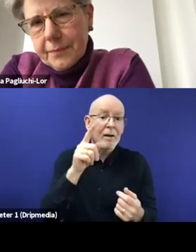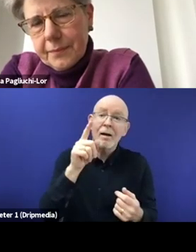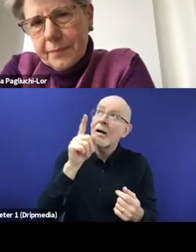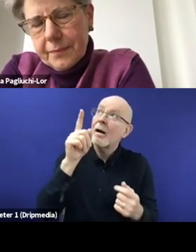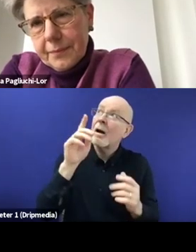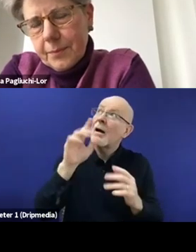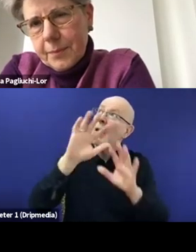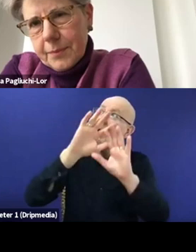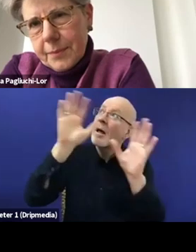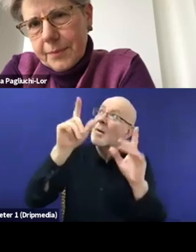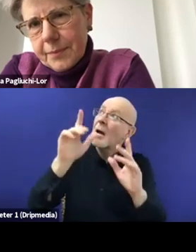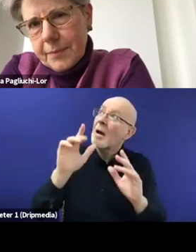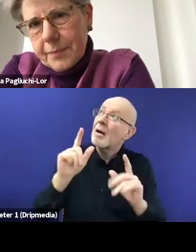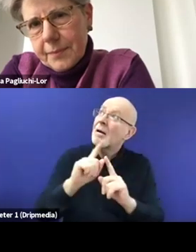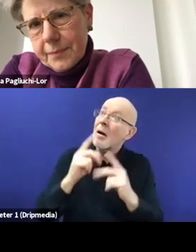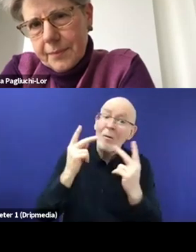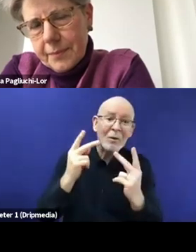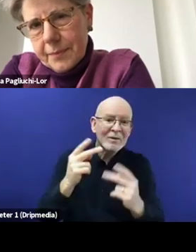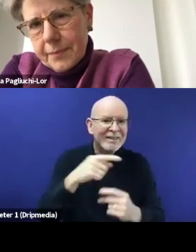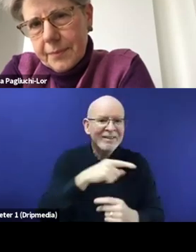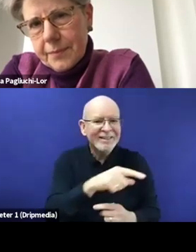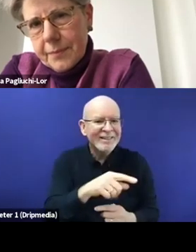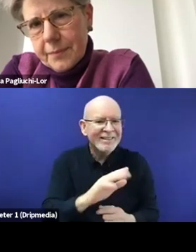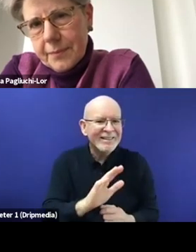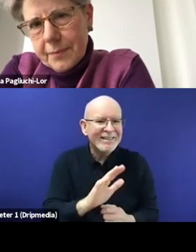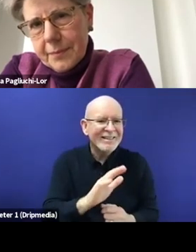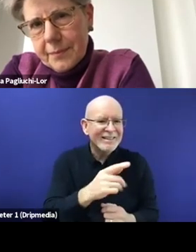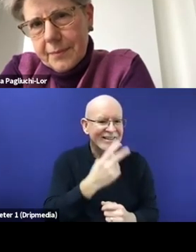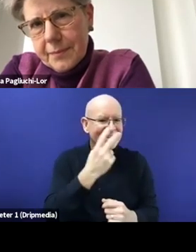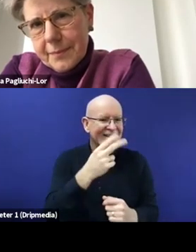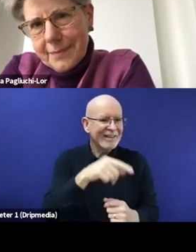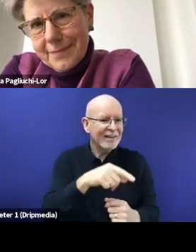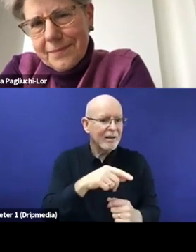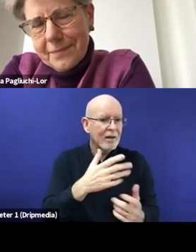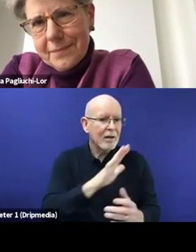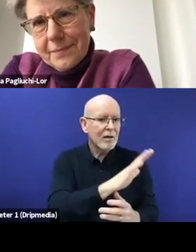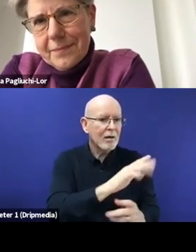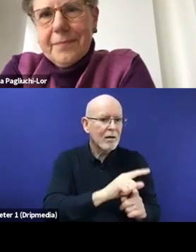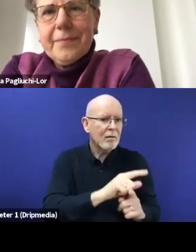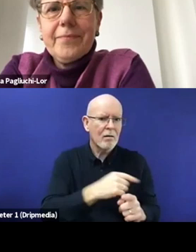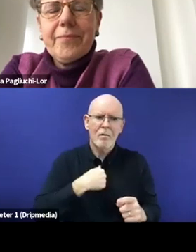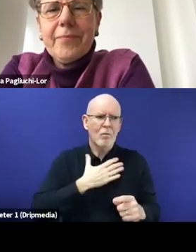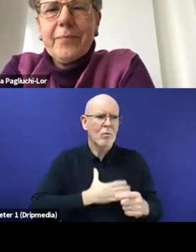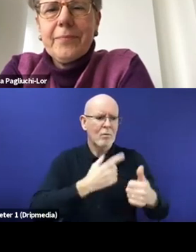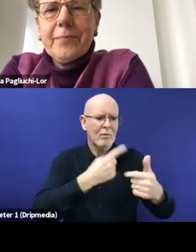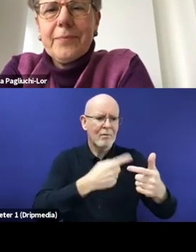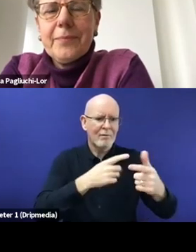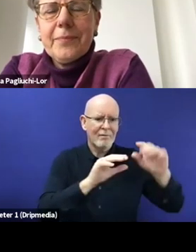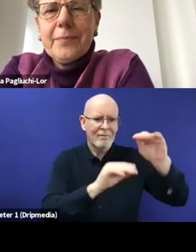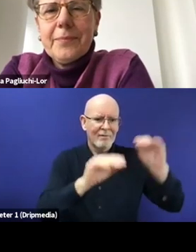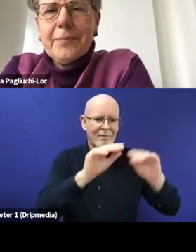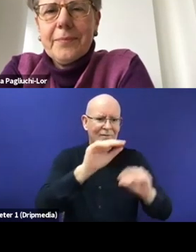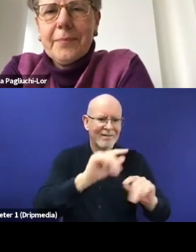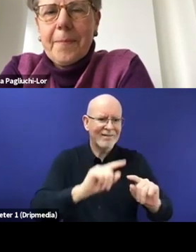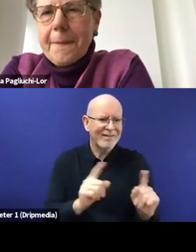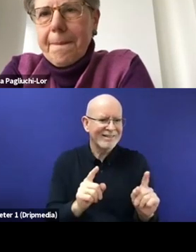they knew that if I use these words, I'm more likely to get the bid for this funding. And so the youth programs ended up looking very similar, like you said, Geoff, to what